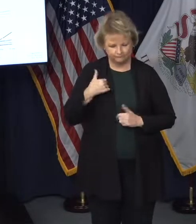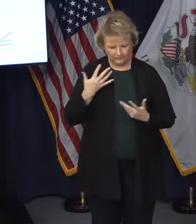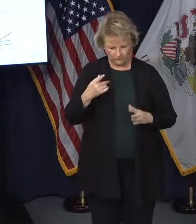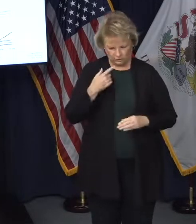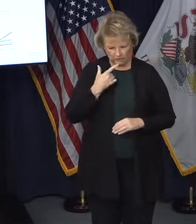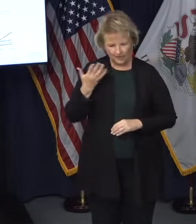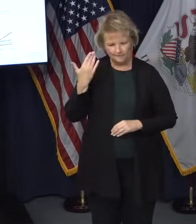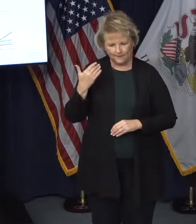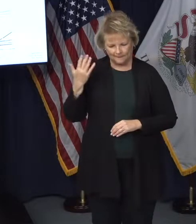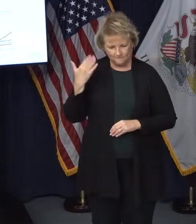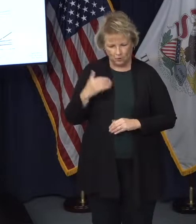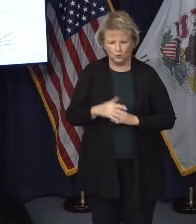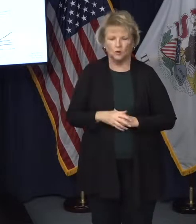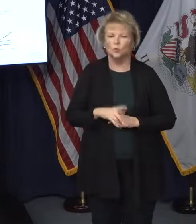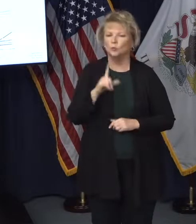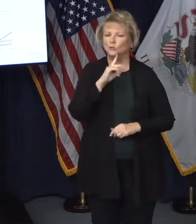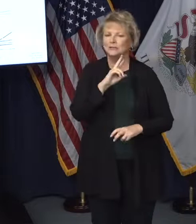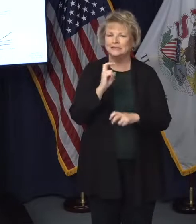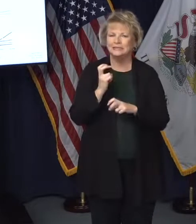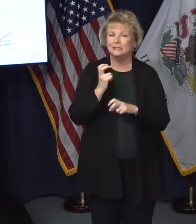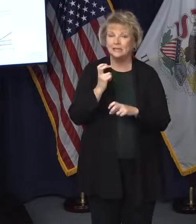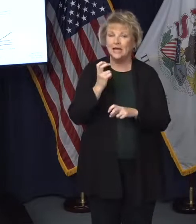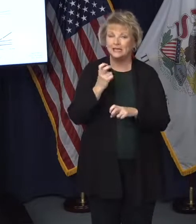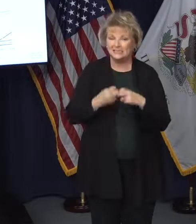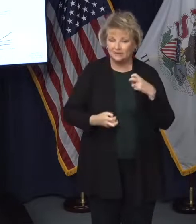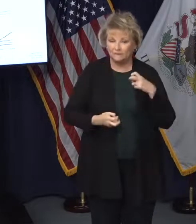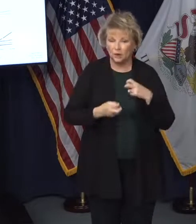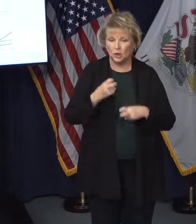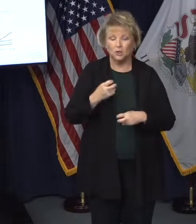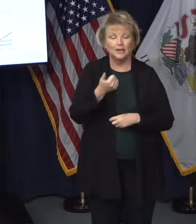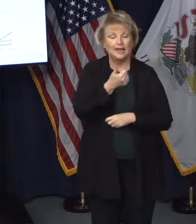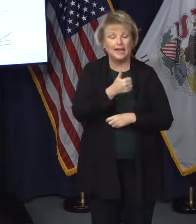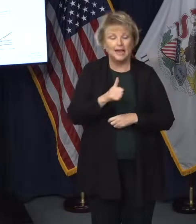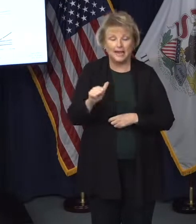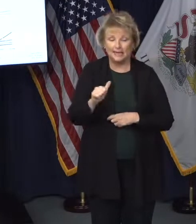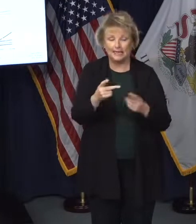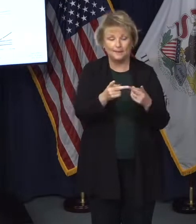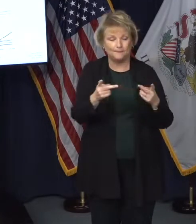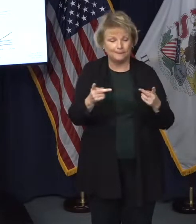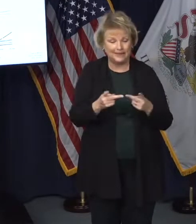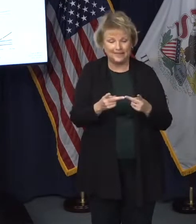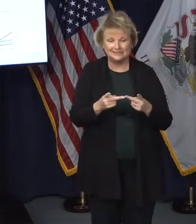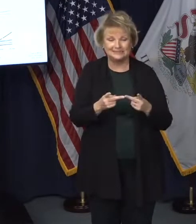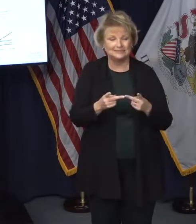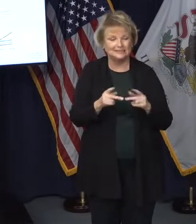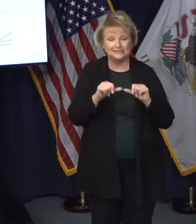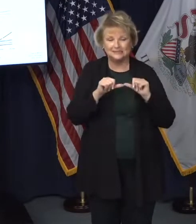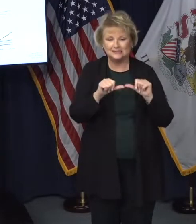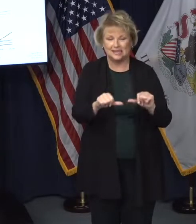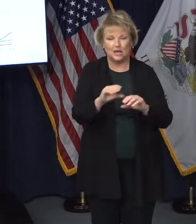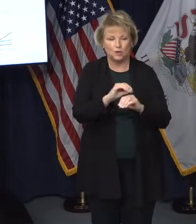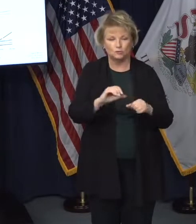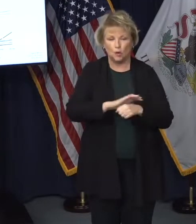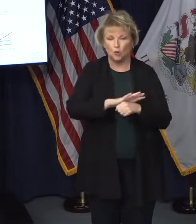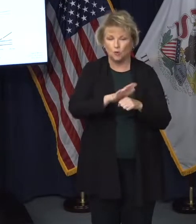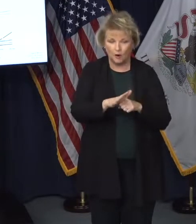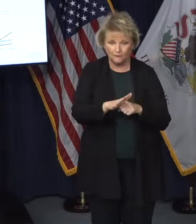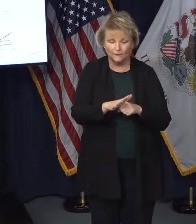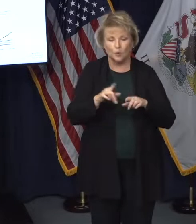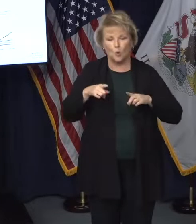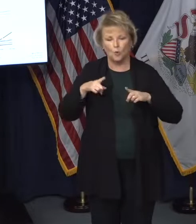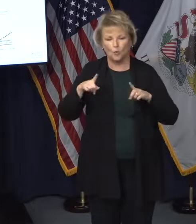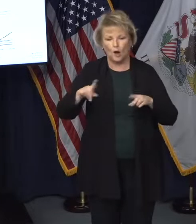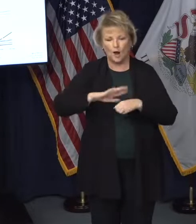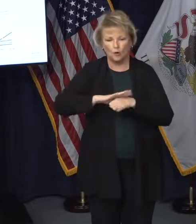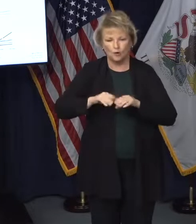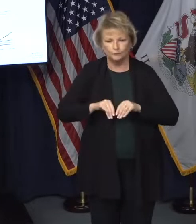before, it is very hard to keep any establishment COVID-free in the midst of a COVID